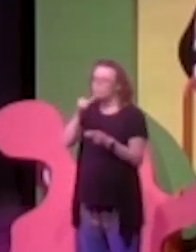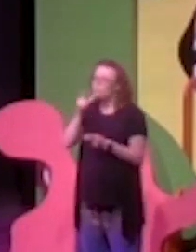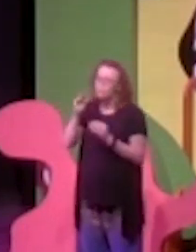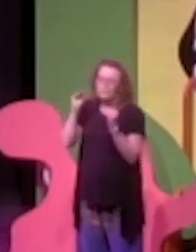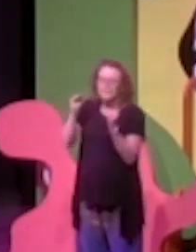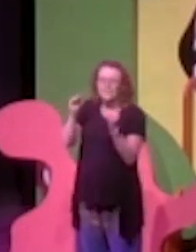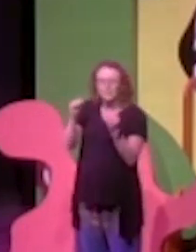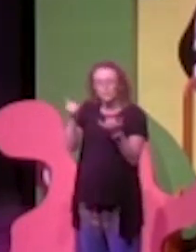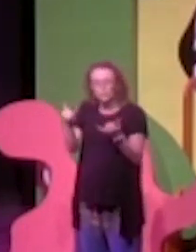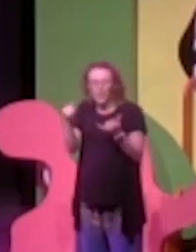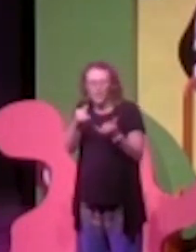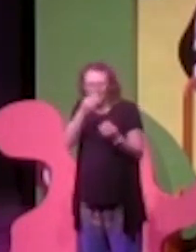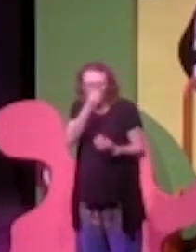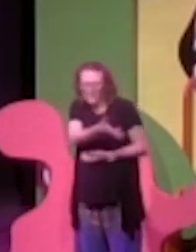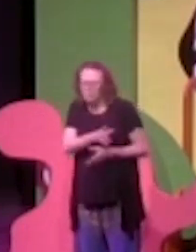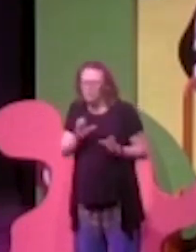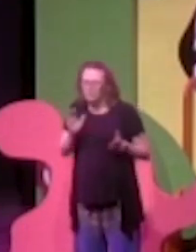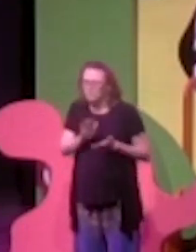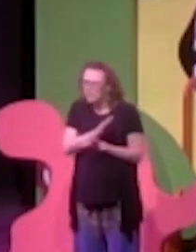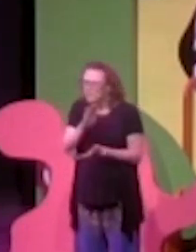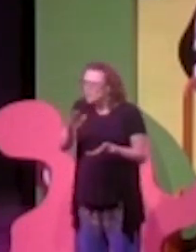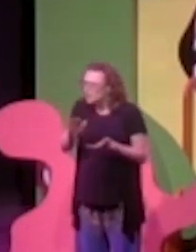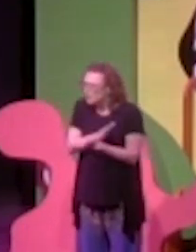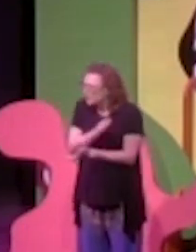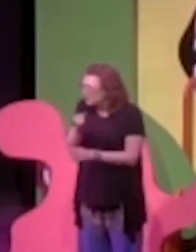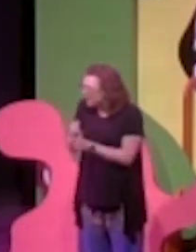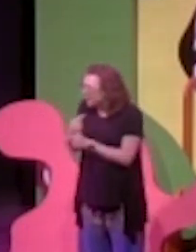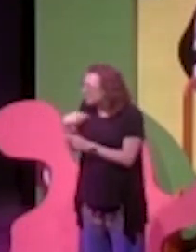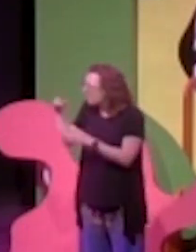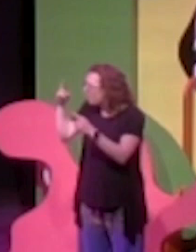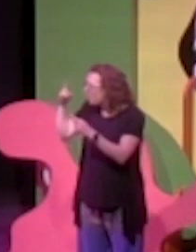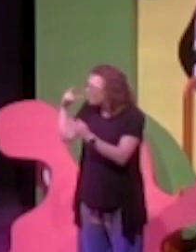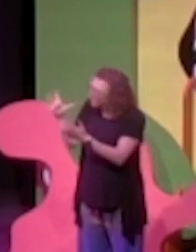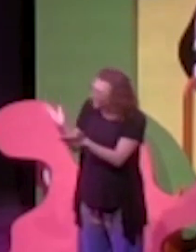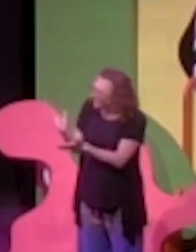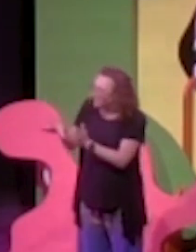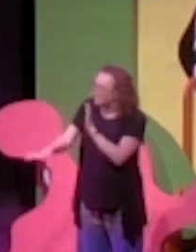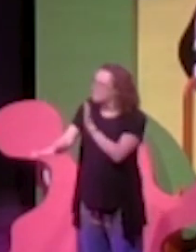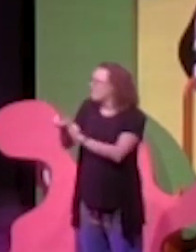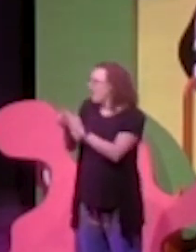you guys find that loophole. And you guys always find loopholes, I know you do. I'm